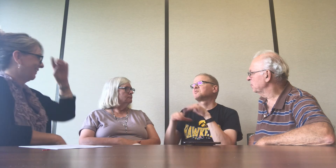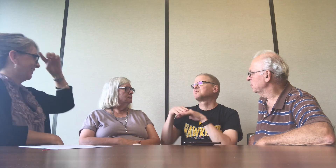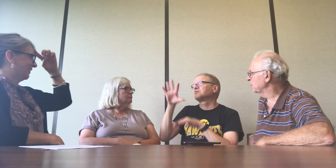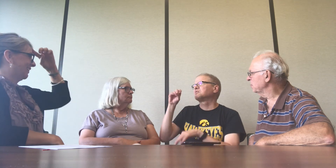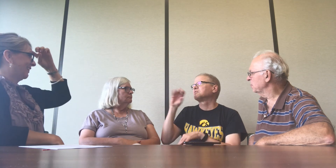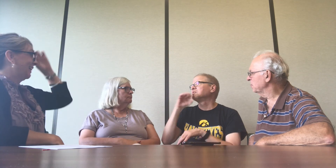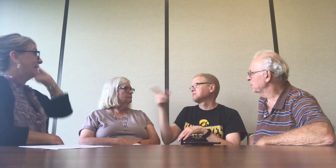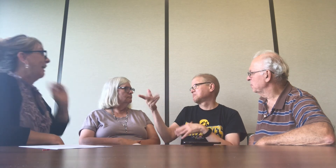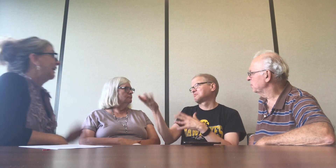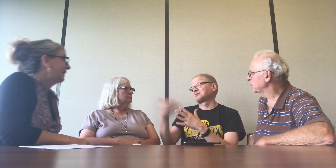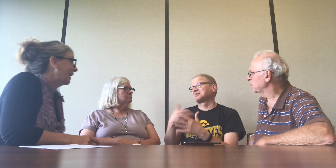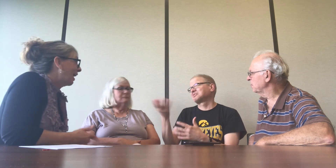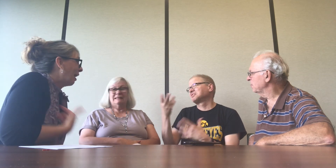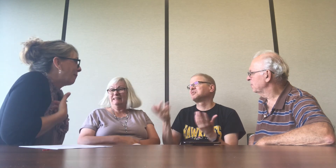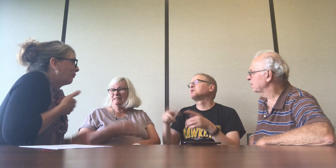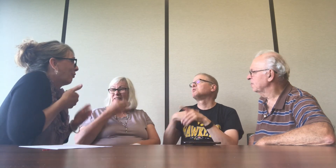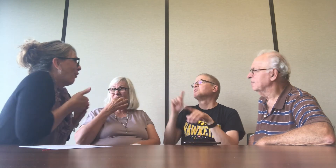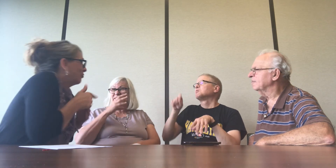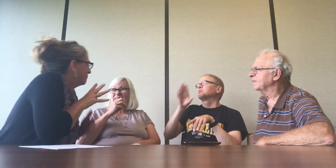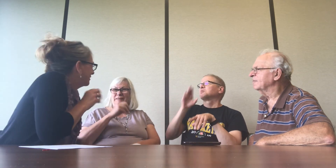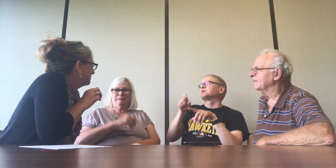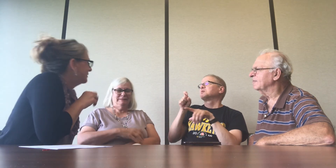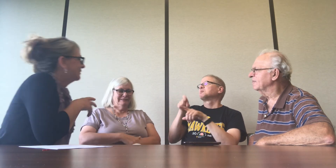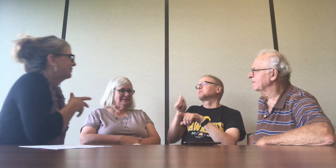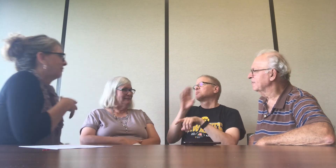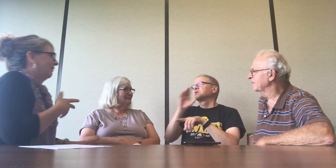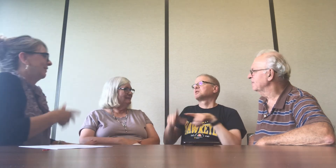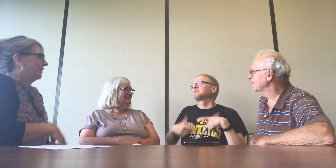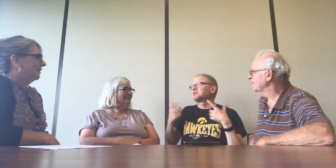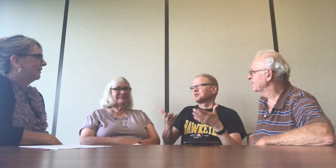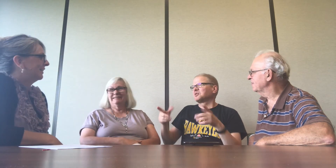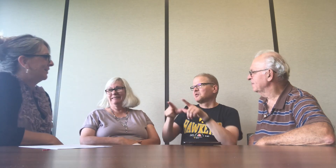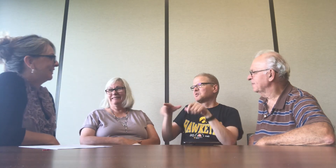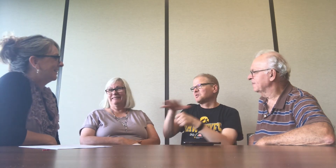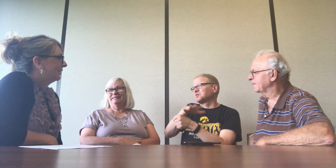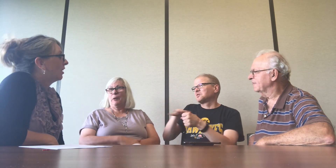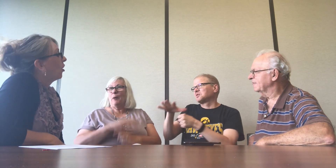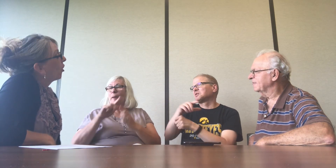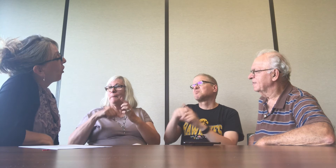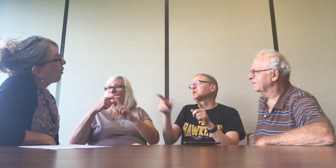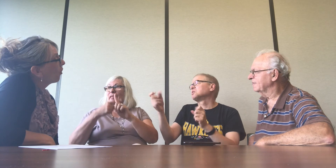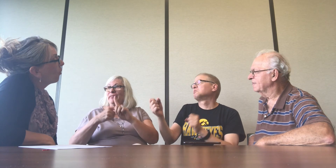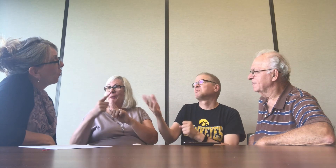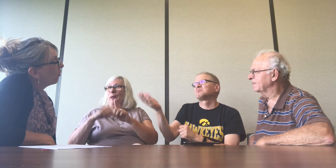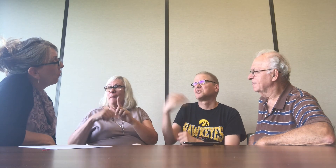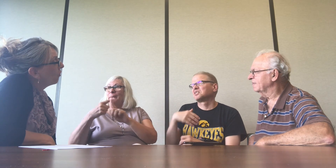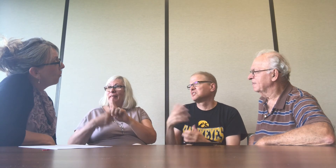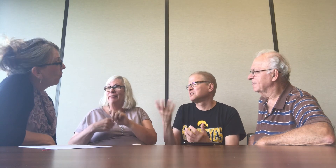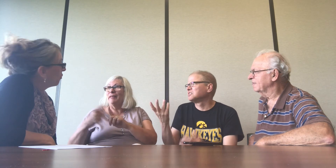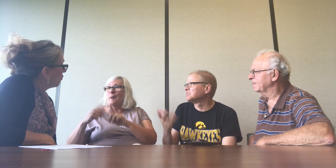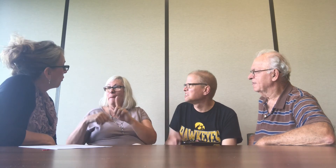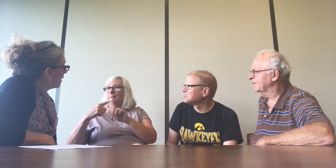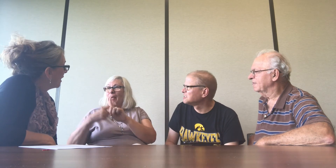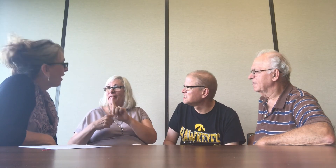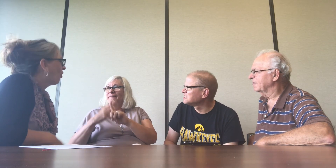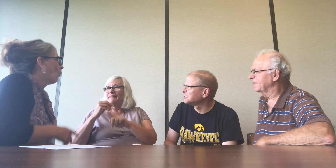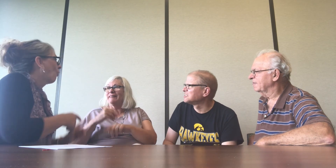47-year-old. Albert, we usually say 50 and above, but you're welcome to come. We usually